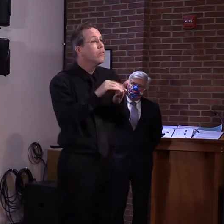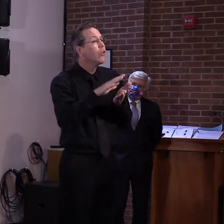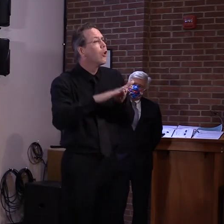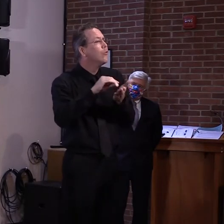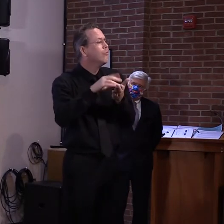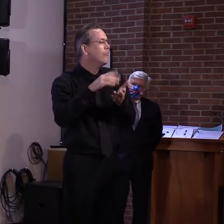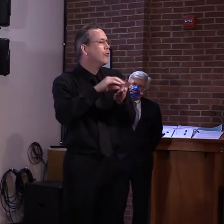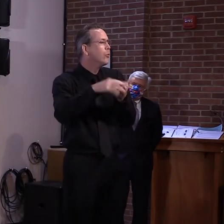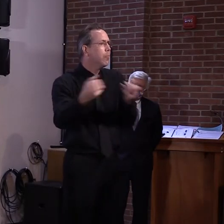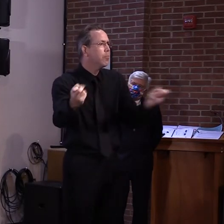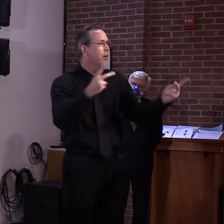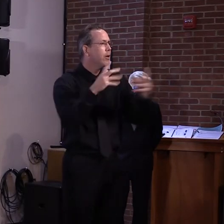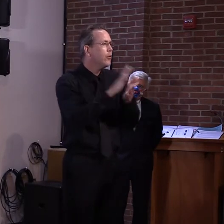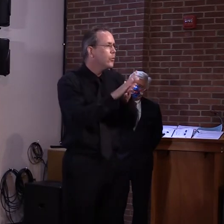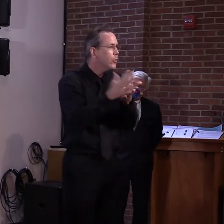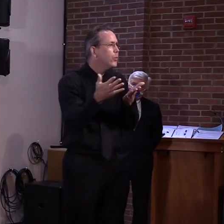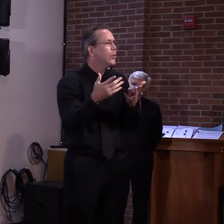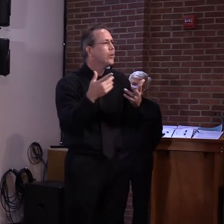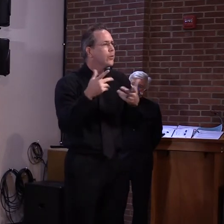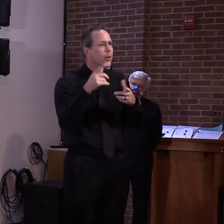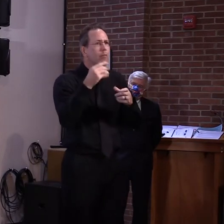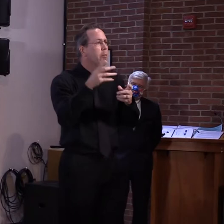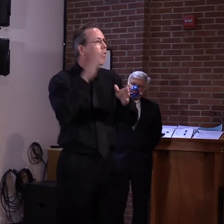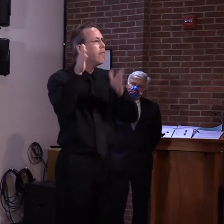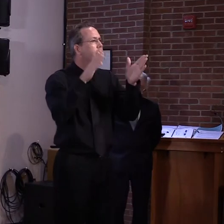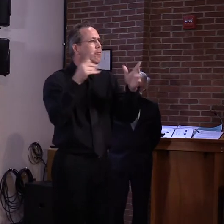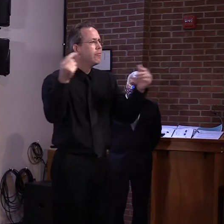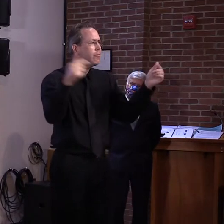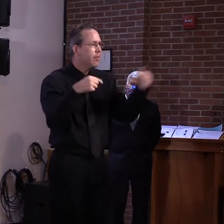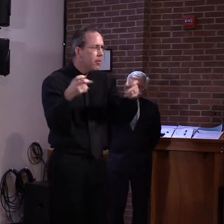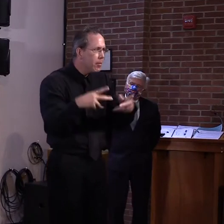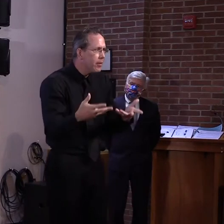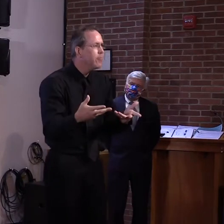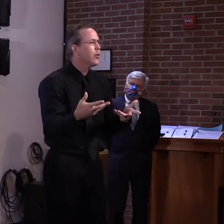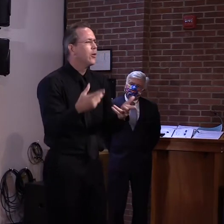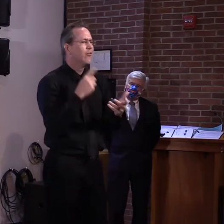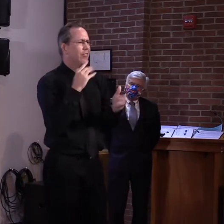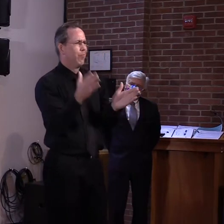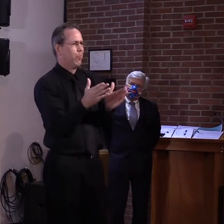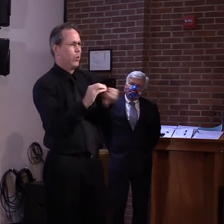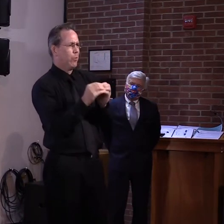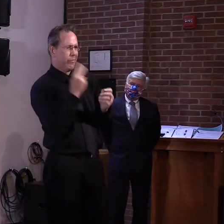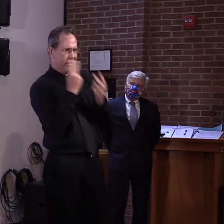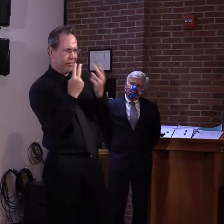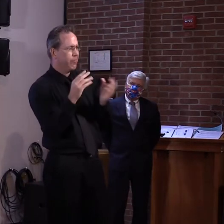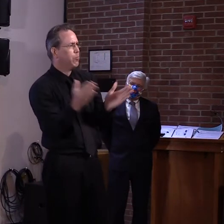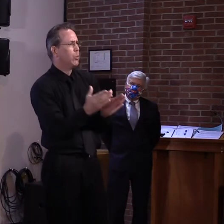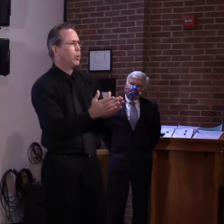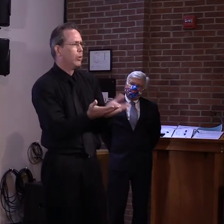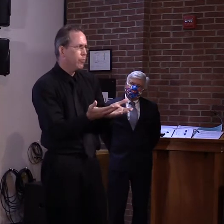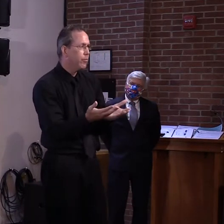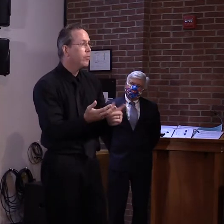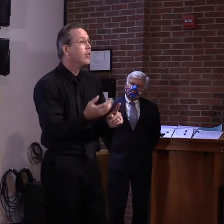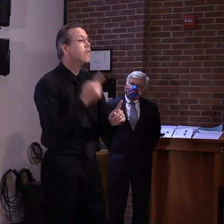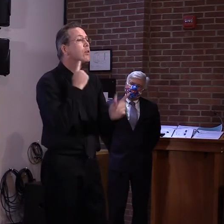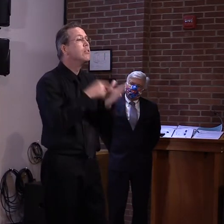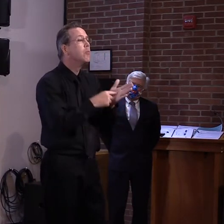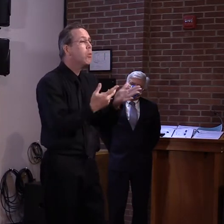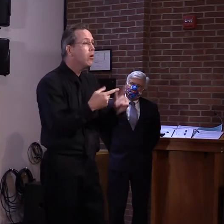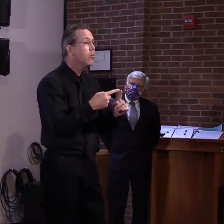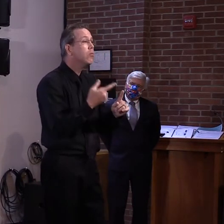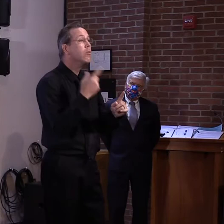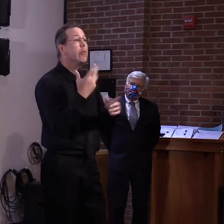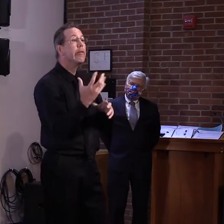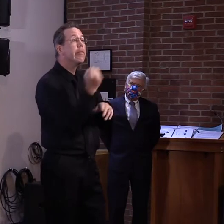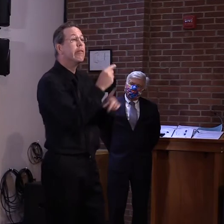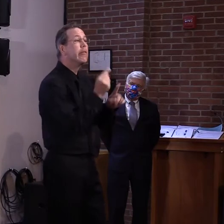mobile, was pretty mild. And just to give you a perspective, the forecast for New Hampshire and Maine, you know, they're forecasting, you know,